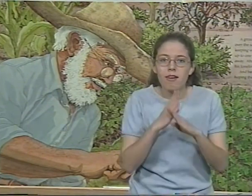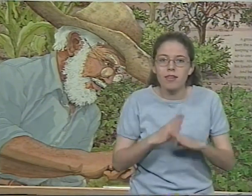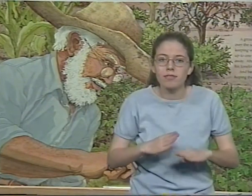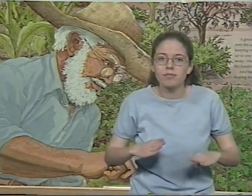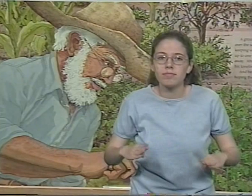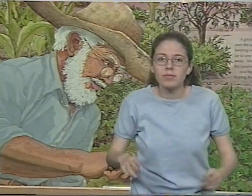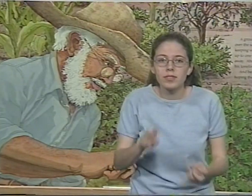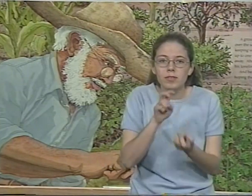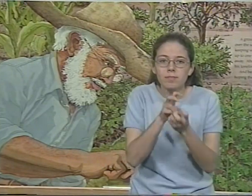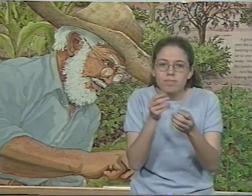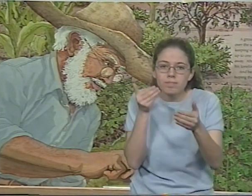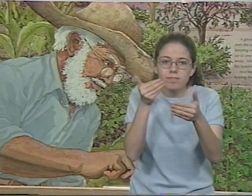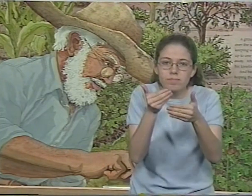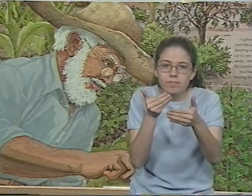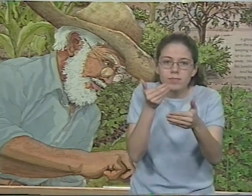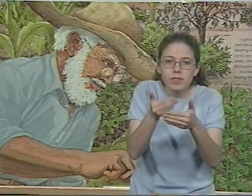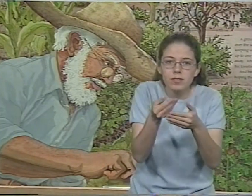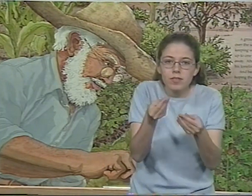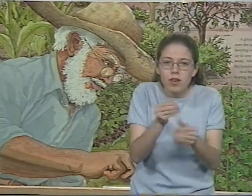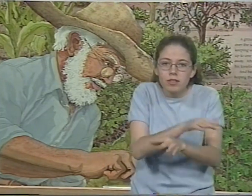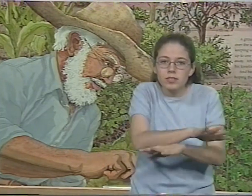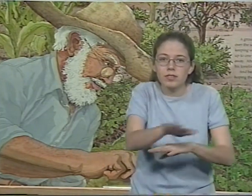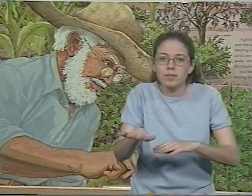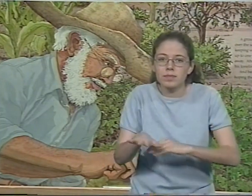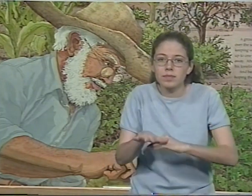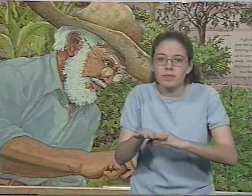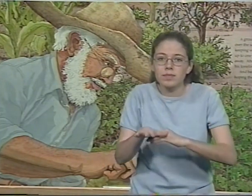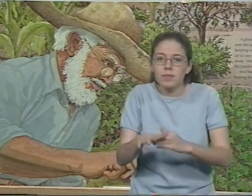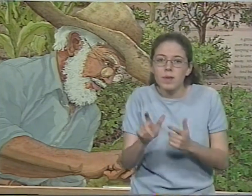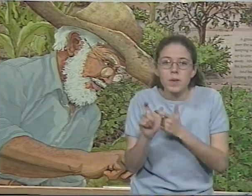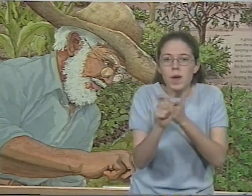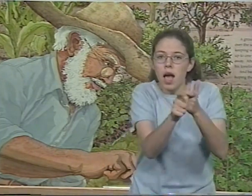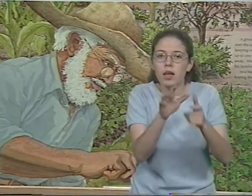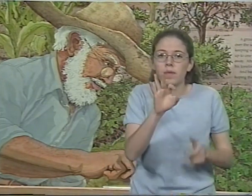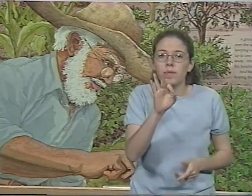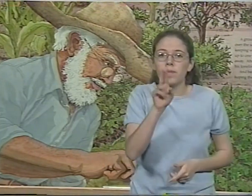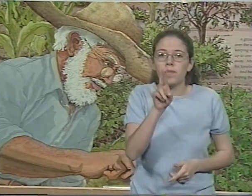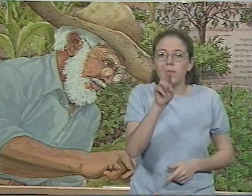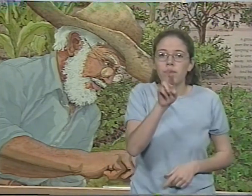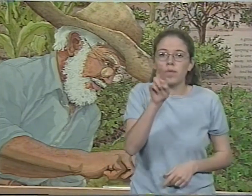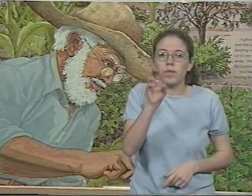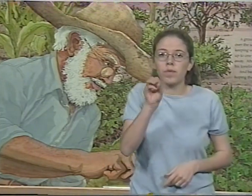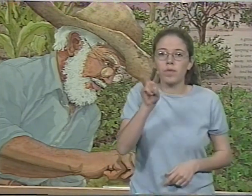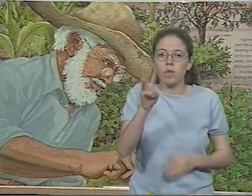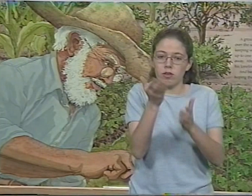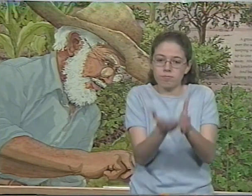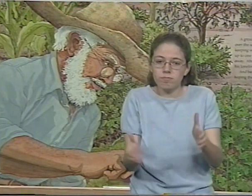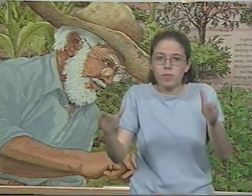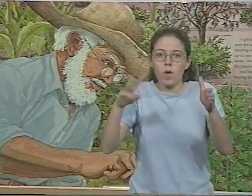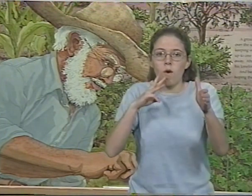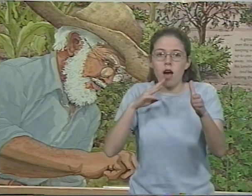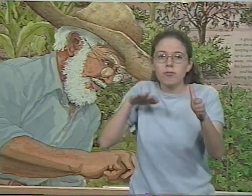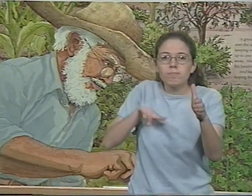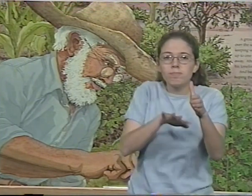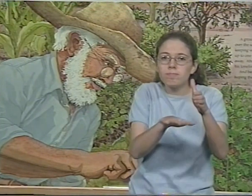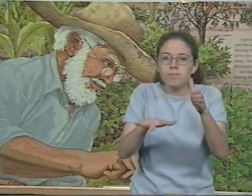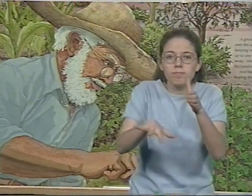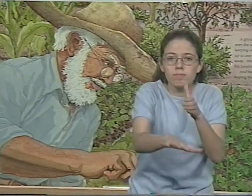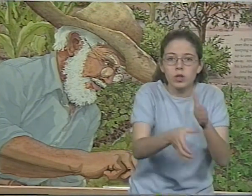Alejandro paused, keeping very quiet as the squirrel approached the garden. It ran up to one of the furrows, drank